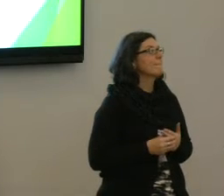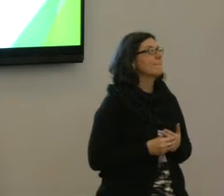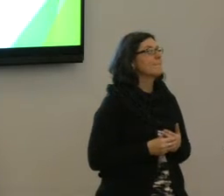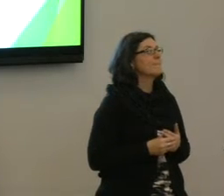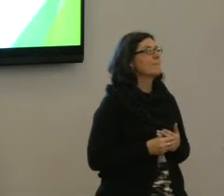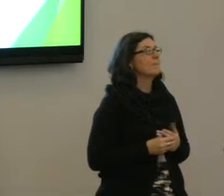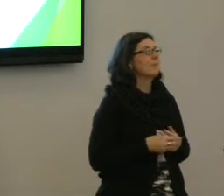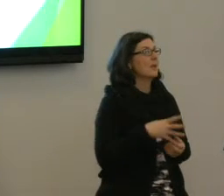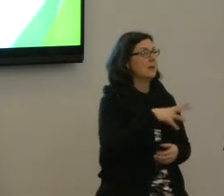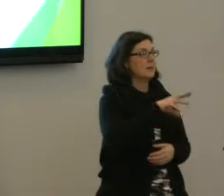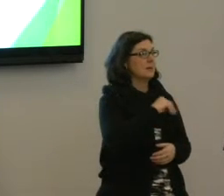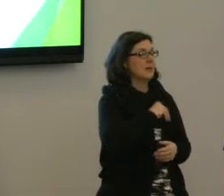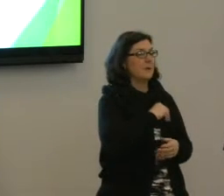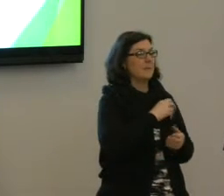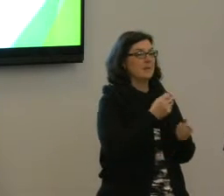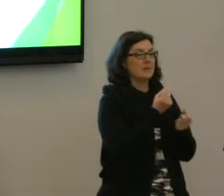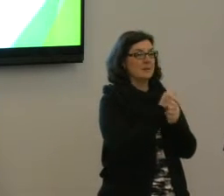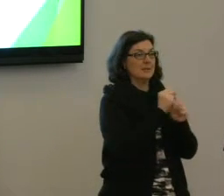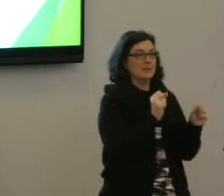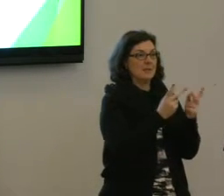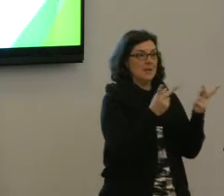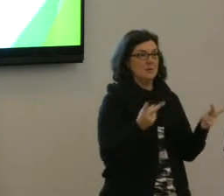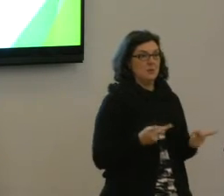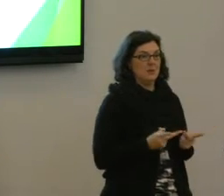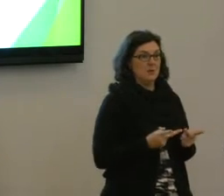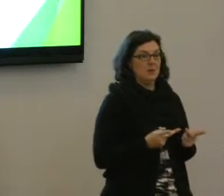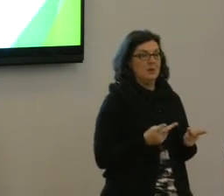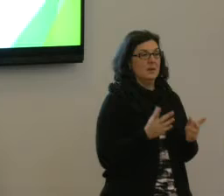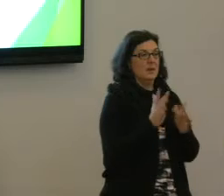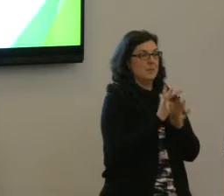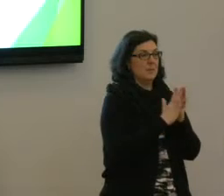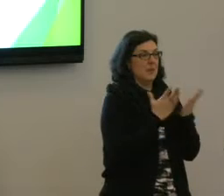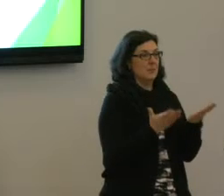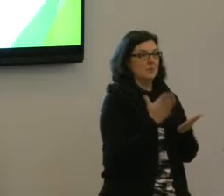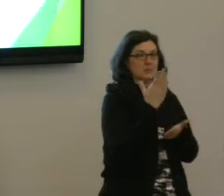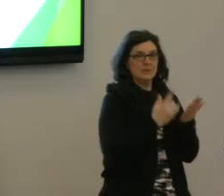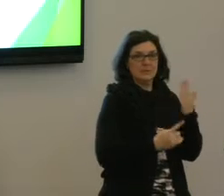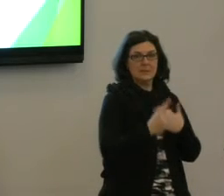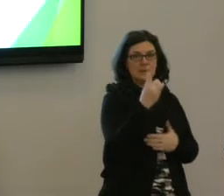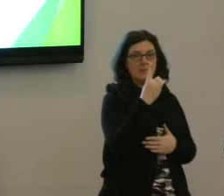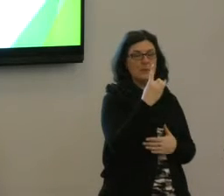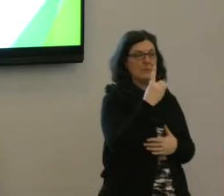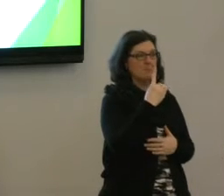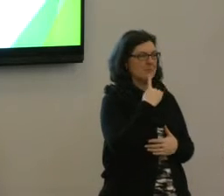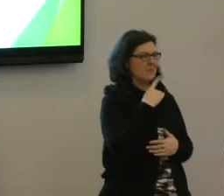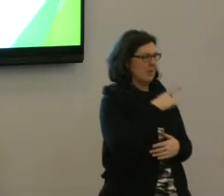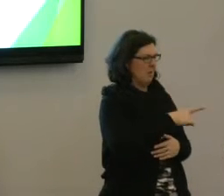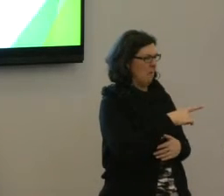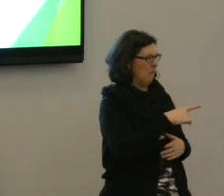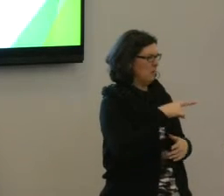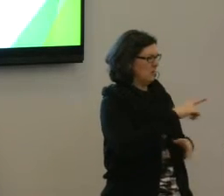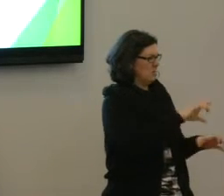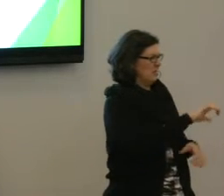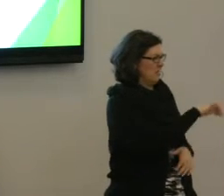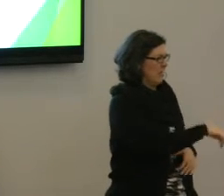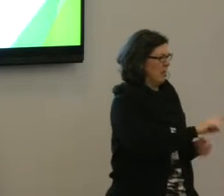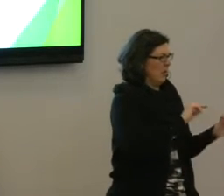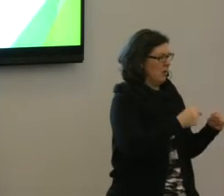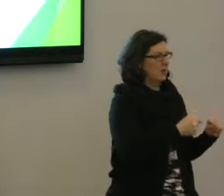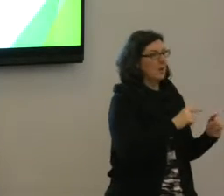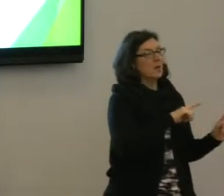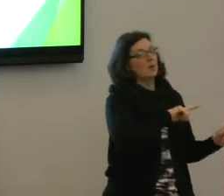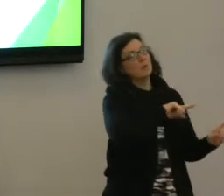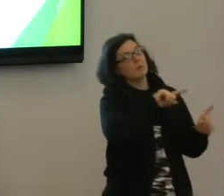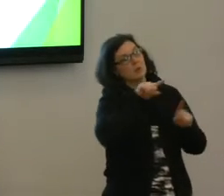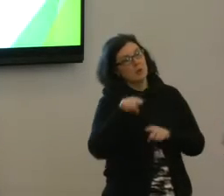Claiming sanctuary in the Bible. Someone accused of something that was hurtful or harmful could go to a